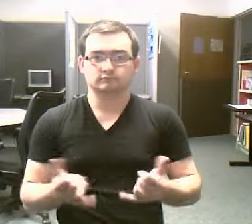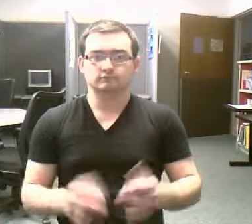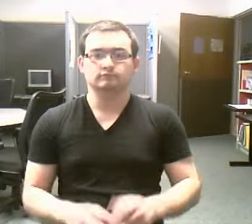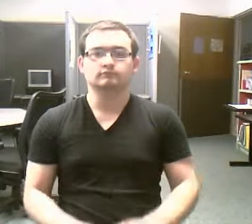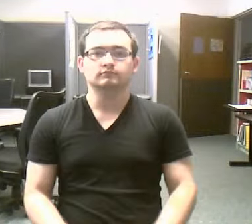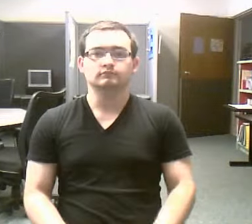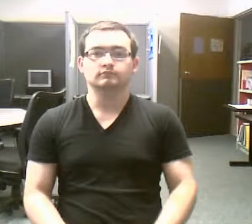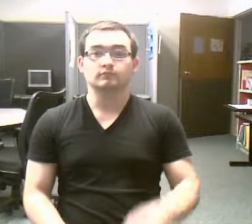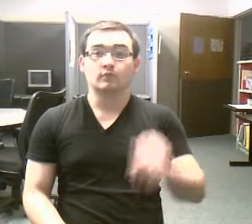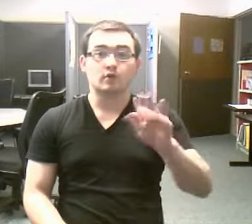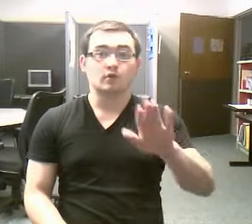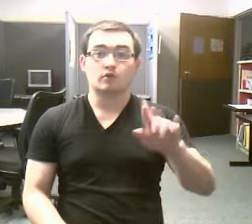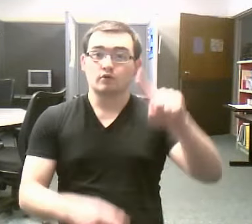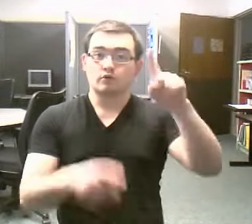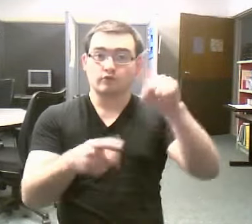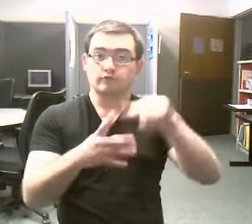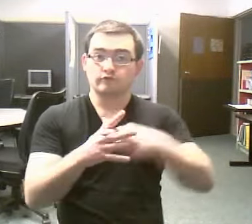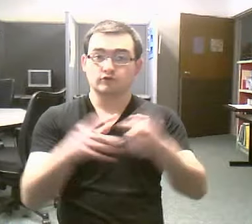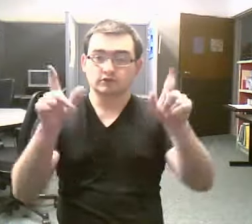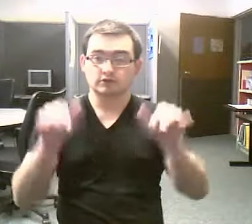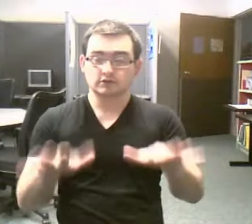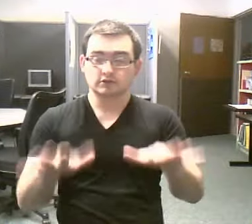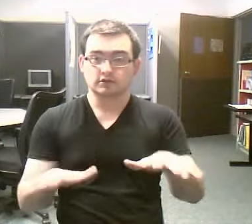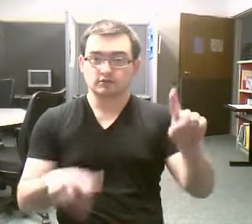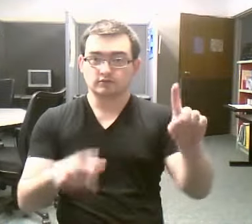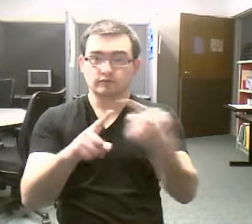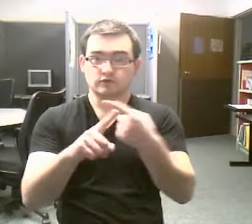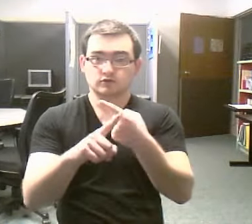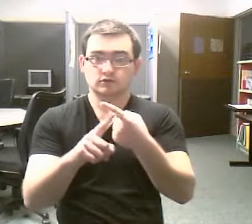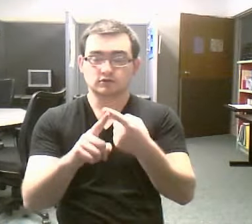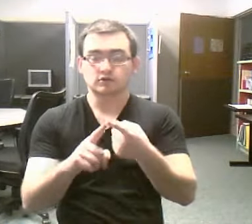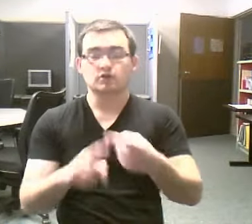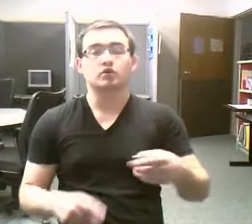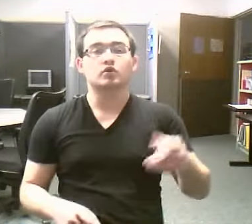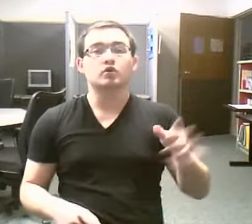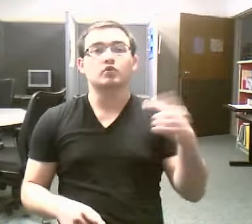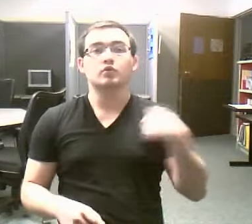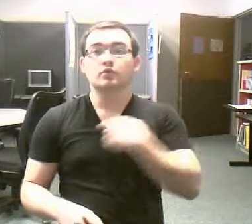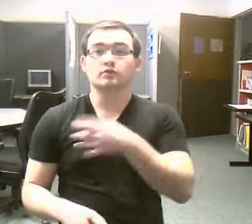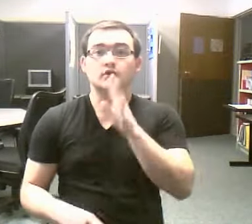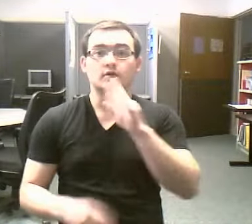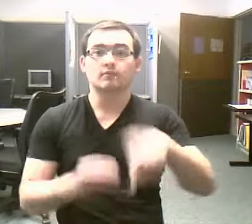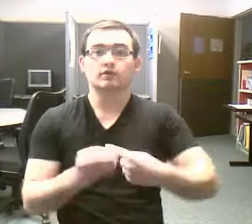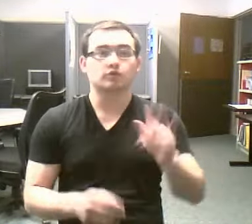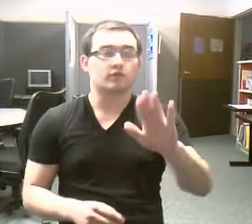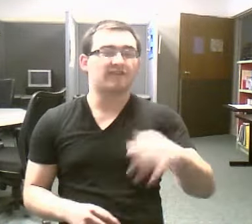Your first test. And we're going to be talking about different types of numbers today. Natural numbers.